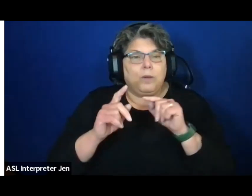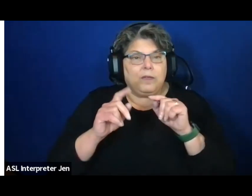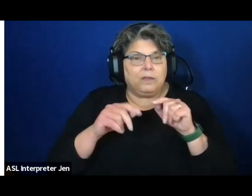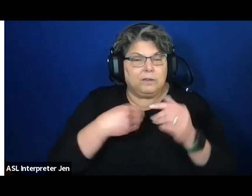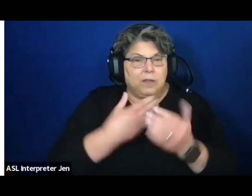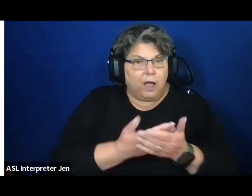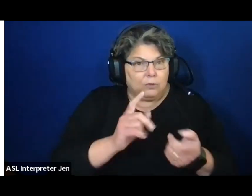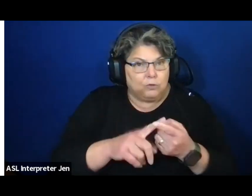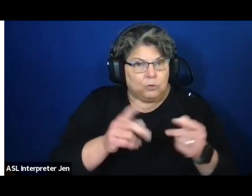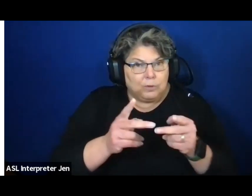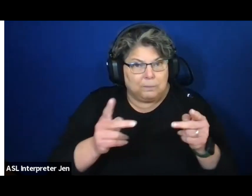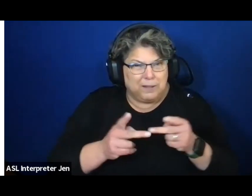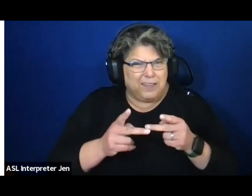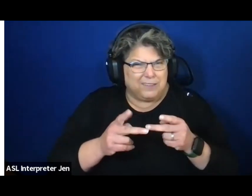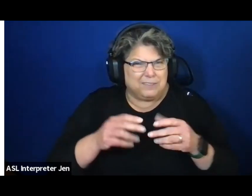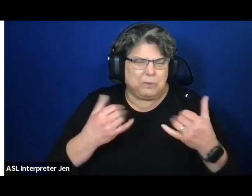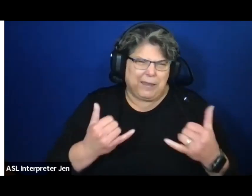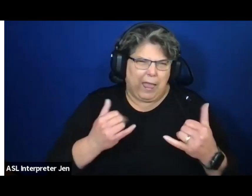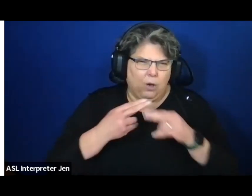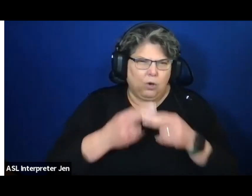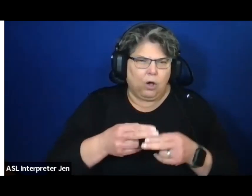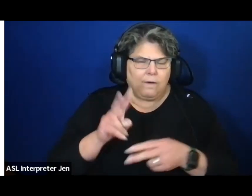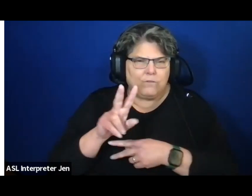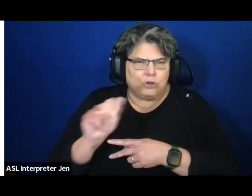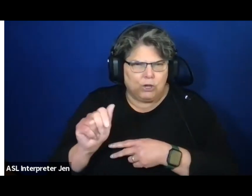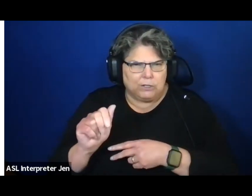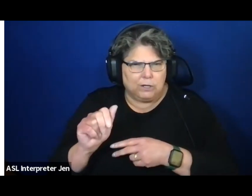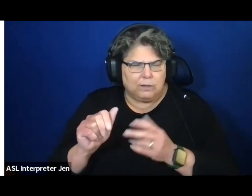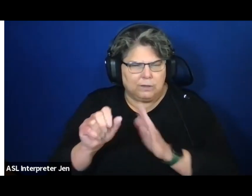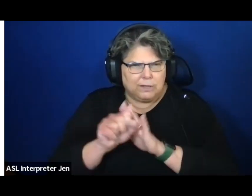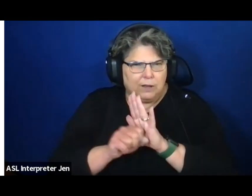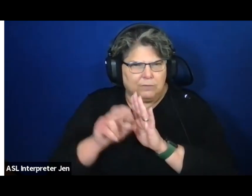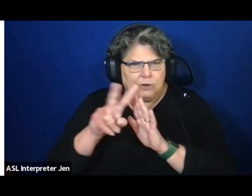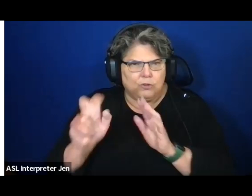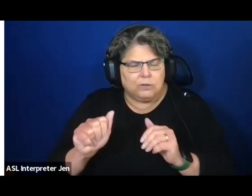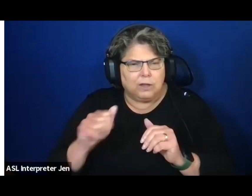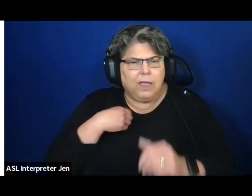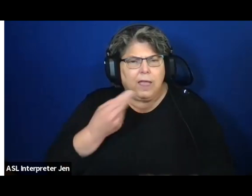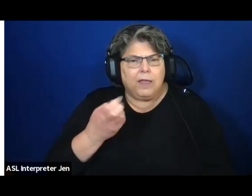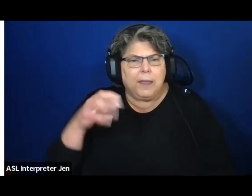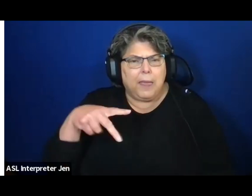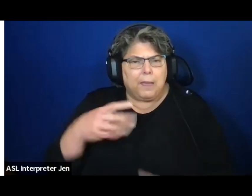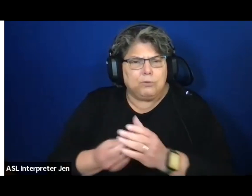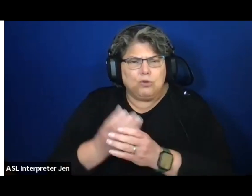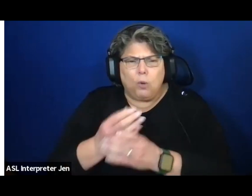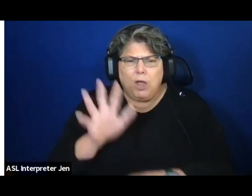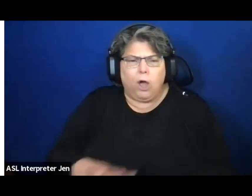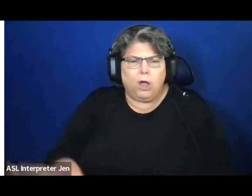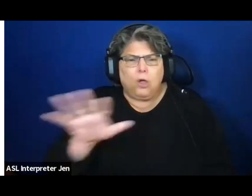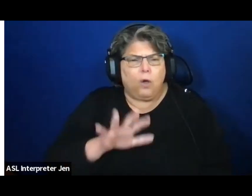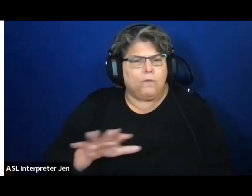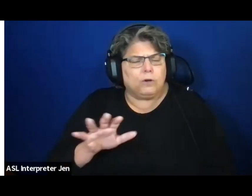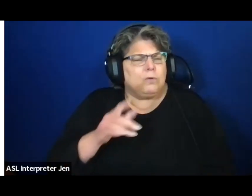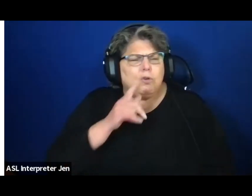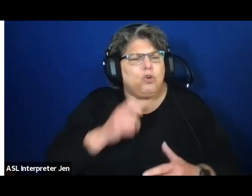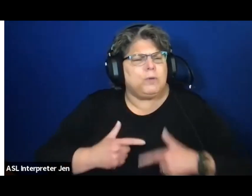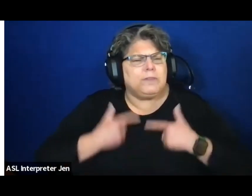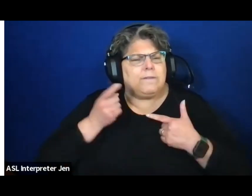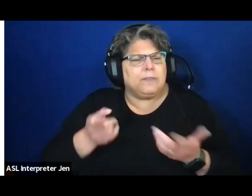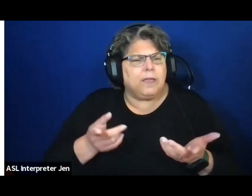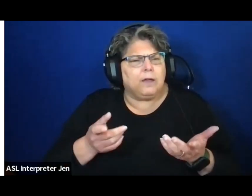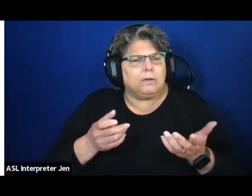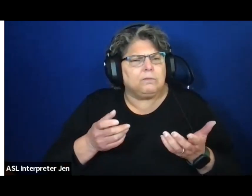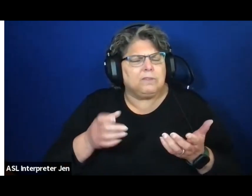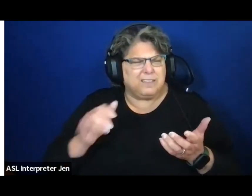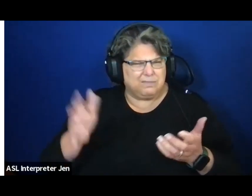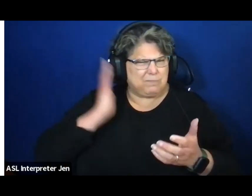when folks got there, there was hemp growing all over. And who was living there at that time? Who was living in what is now Virginia